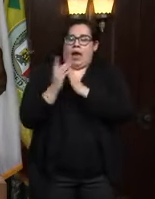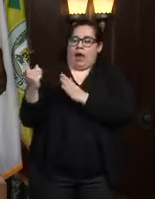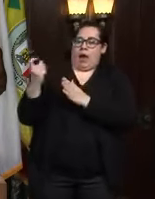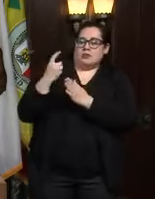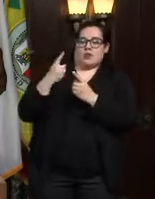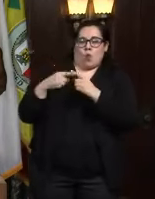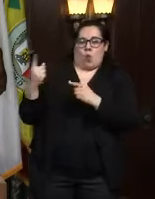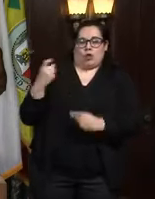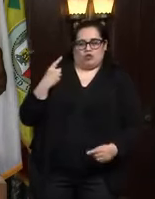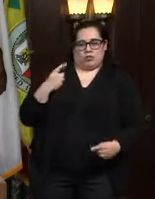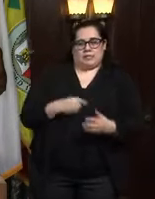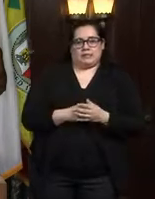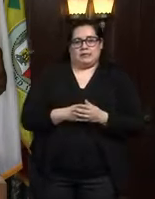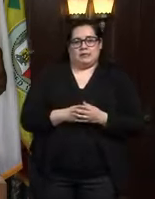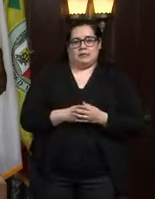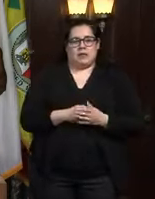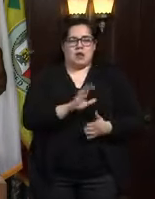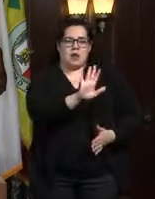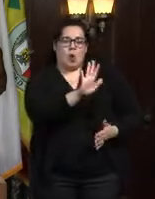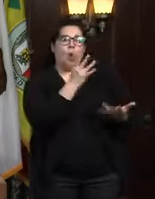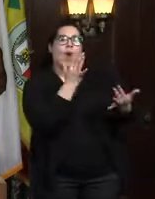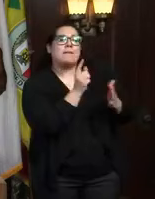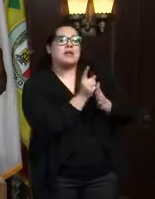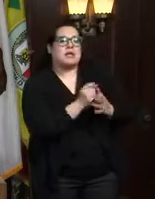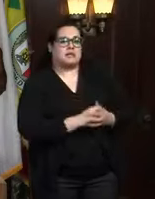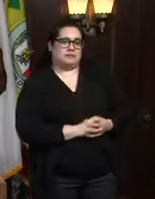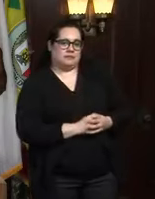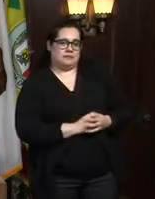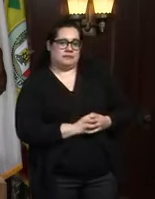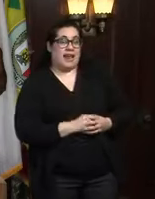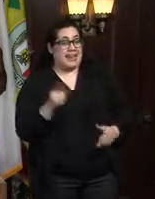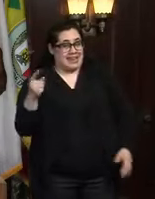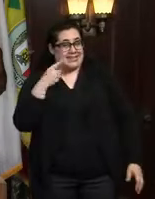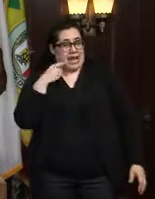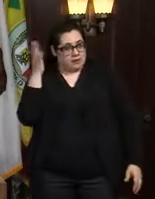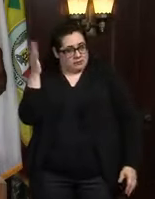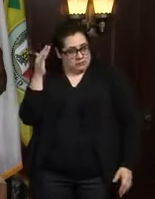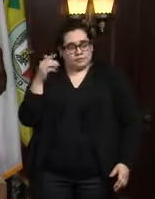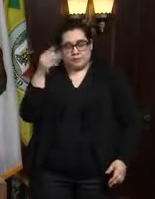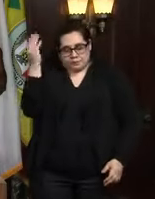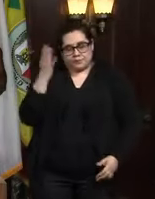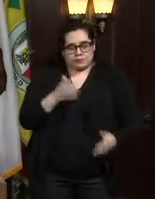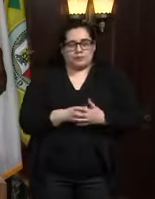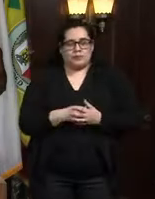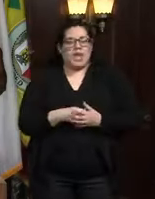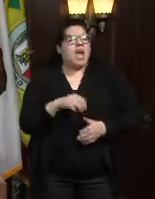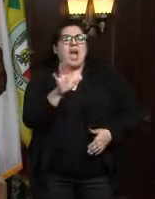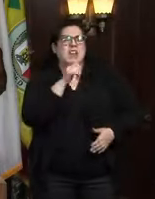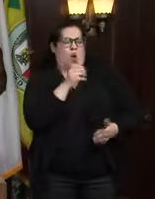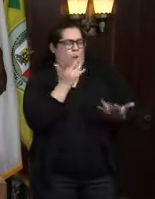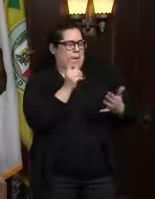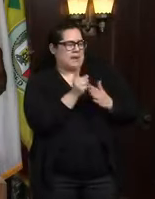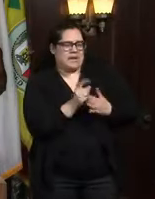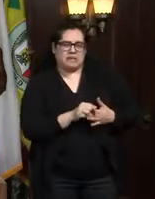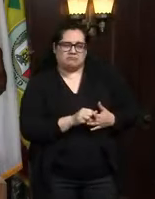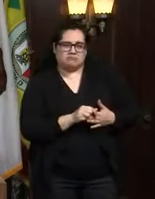question to wait a minute. And he said to us, we don't wait a